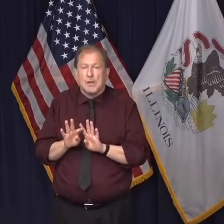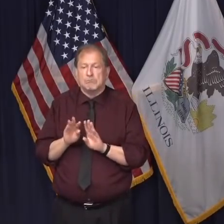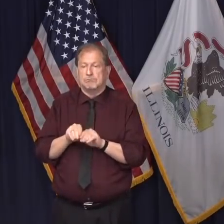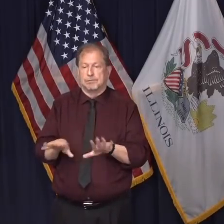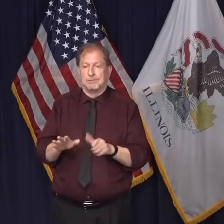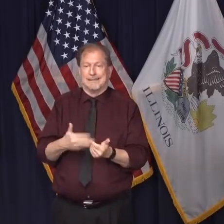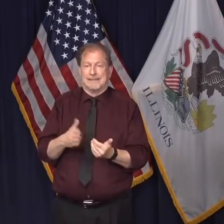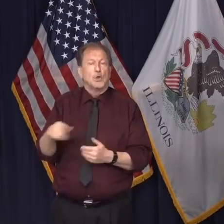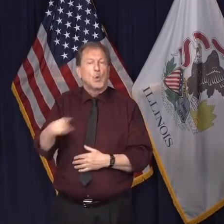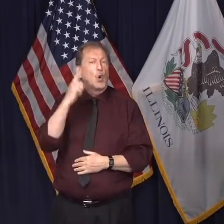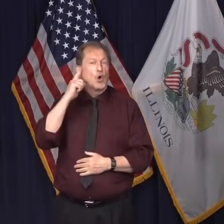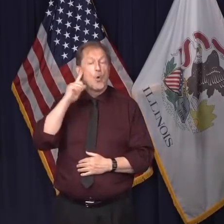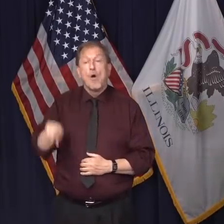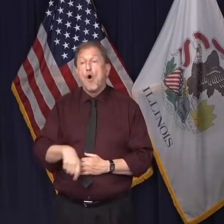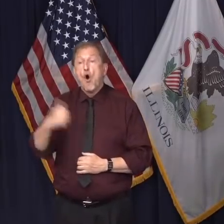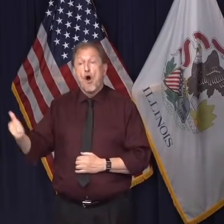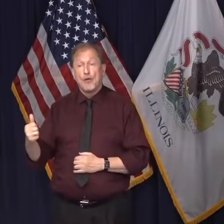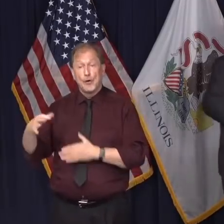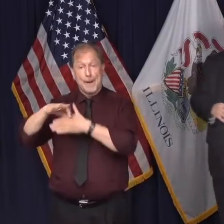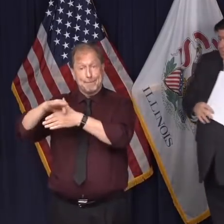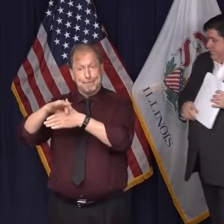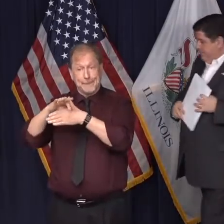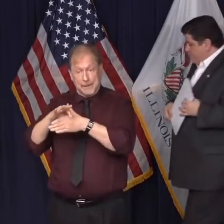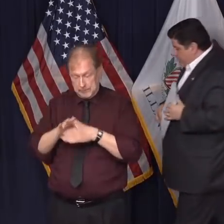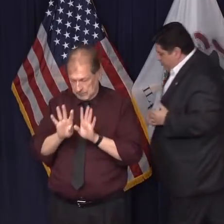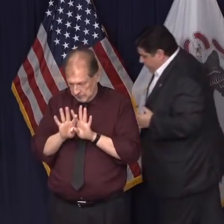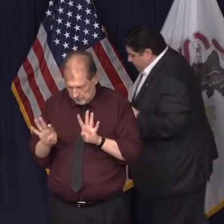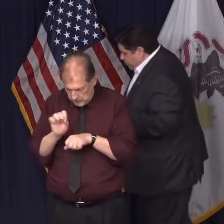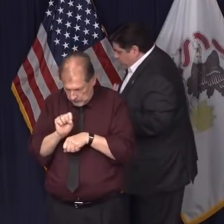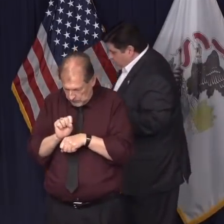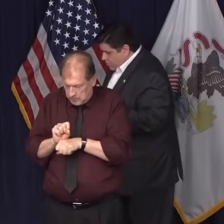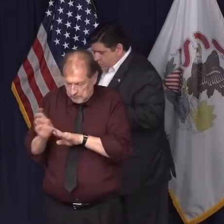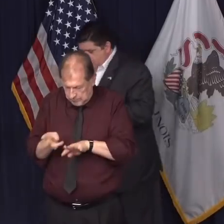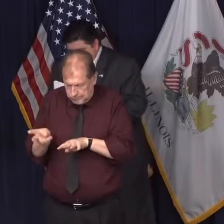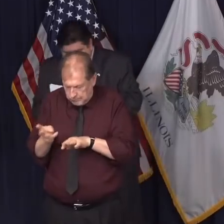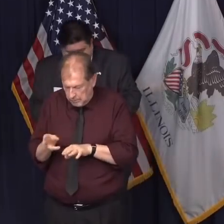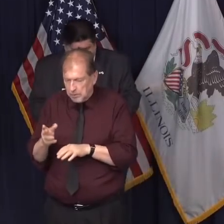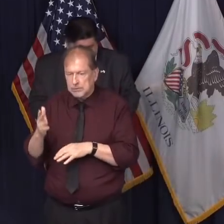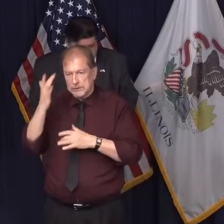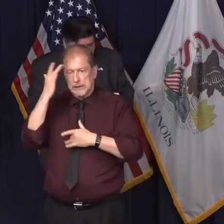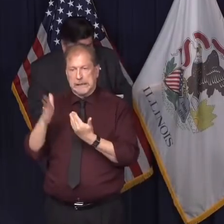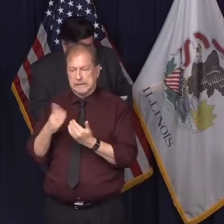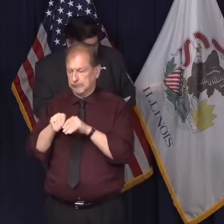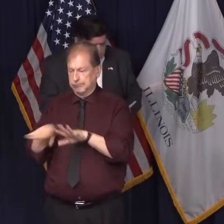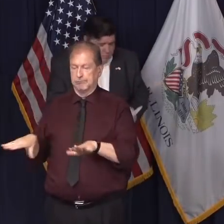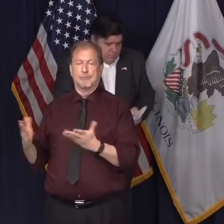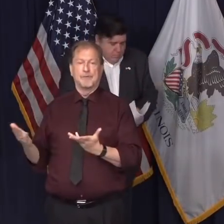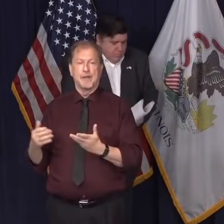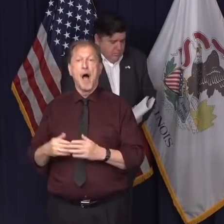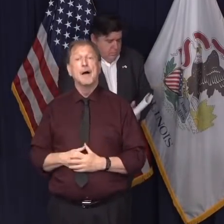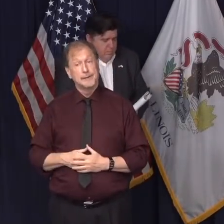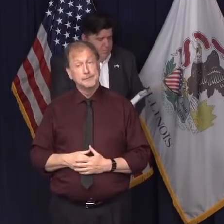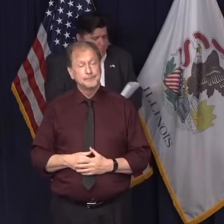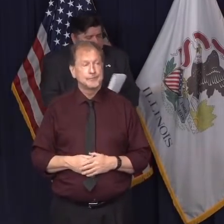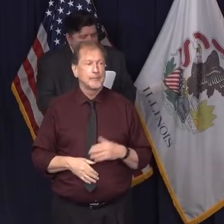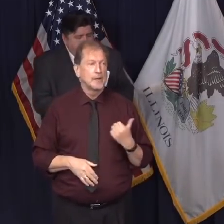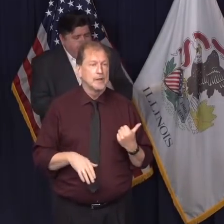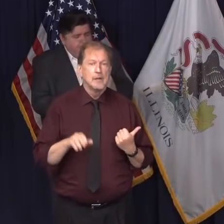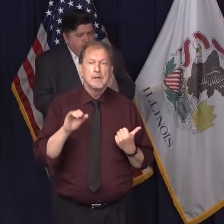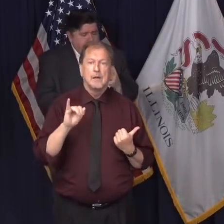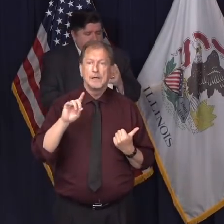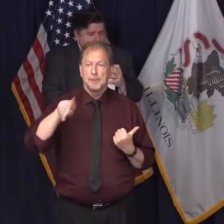Zike to come and answer the question about the record keeping around it. Sure, again, IDPH is a